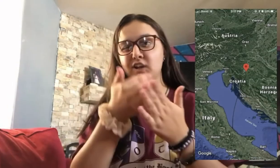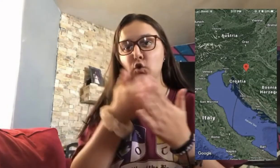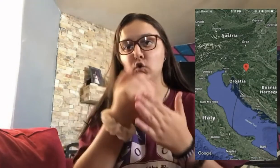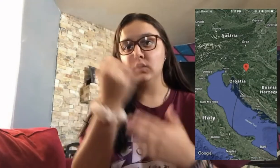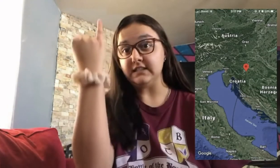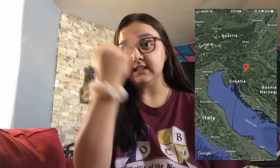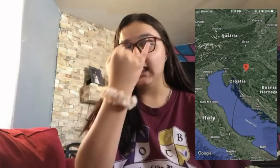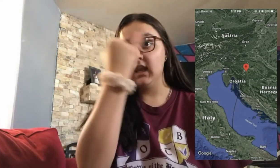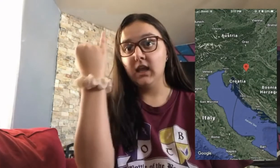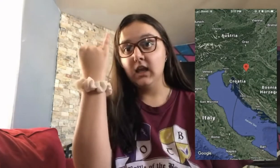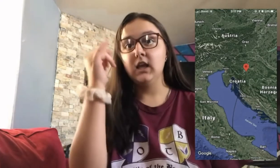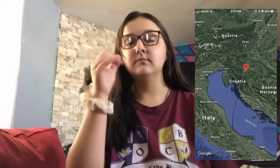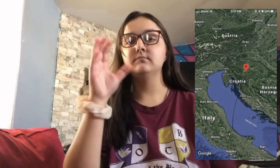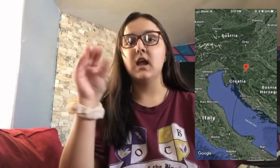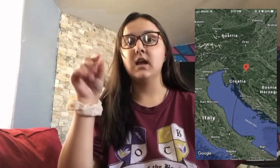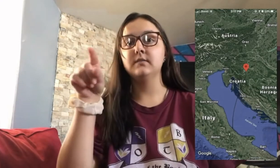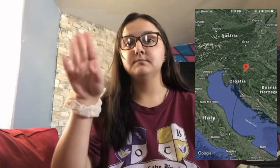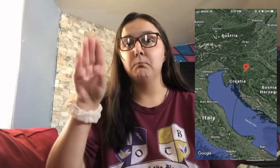which is in Europe, near Italy